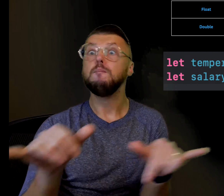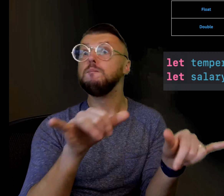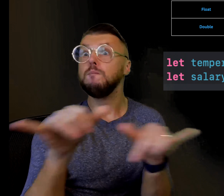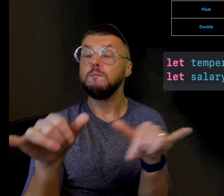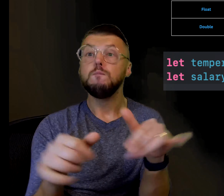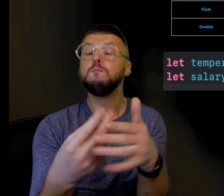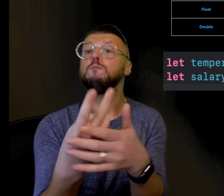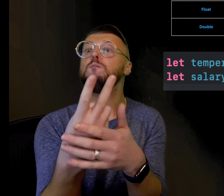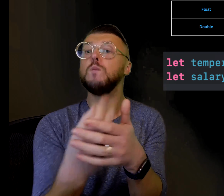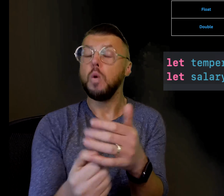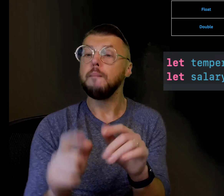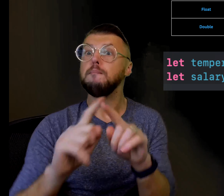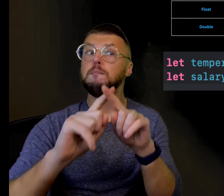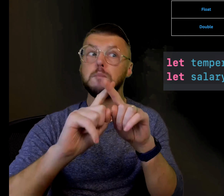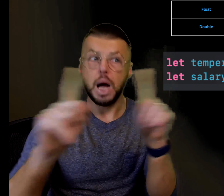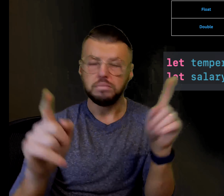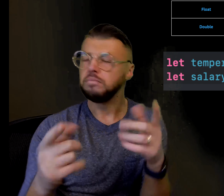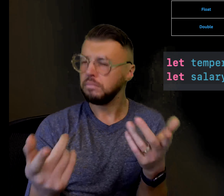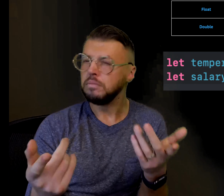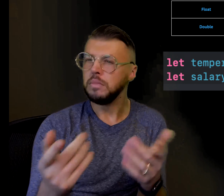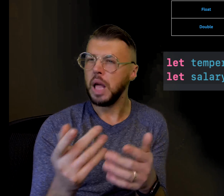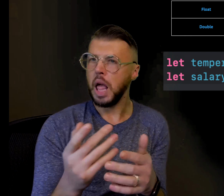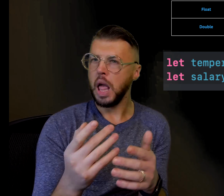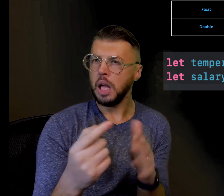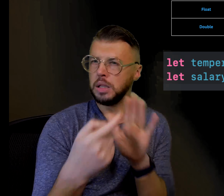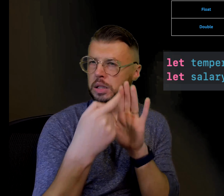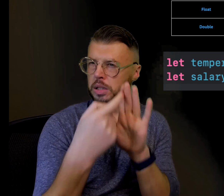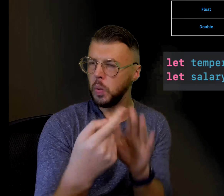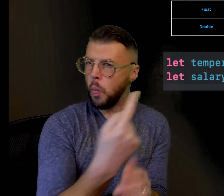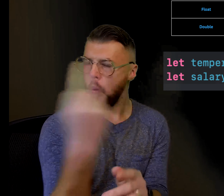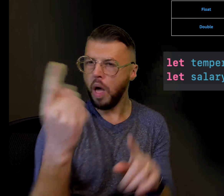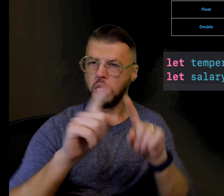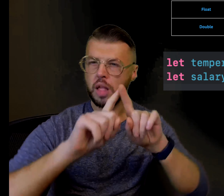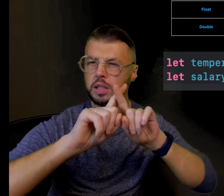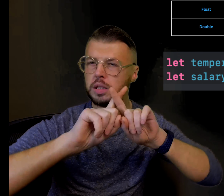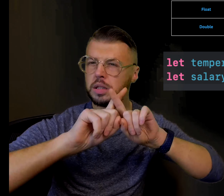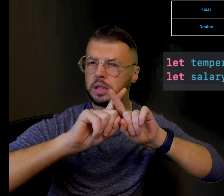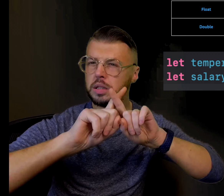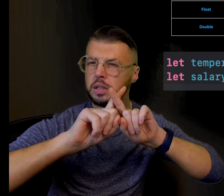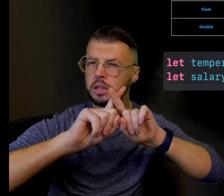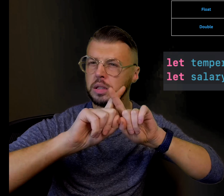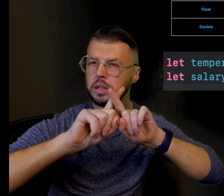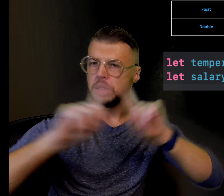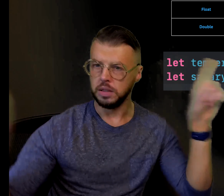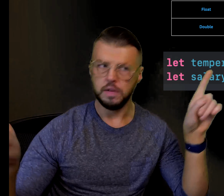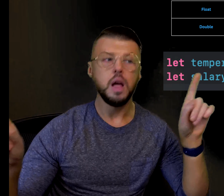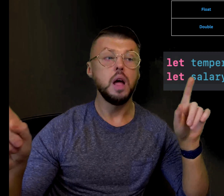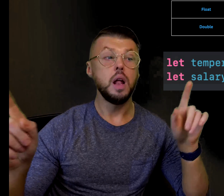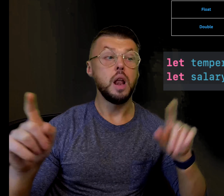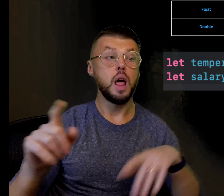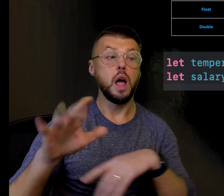32.5, whatever it might be. They both decimal numbers, but there is a one